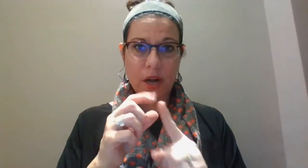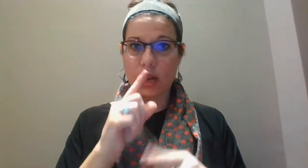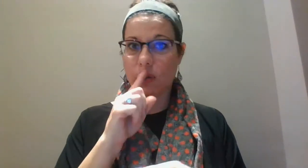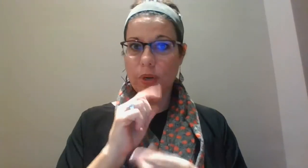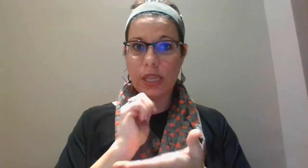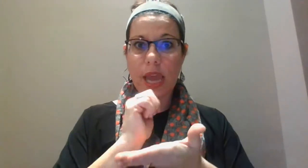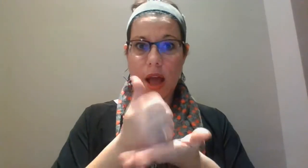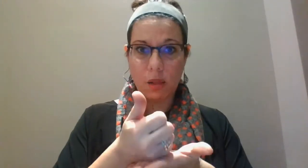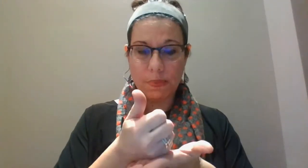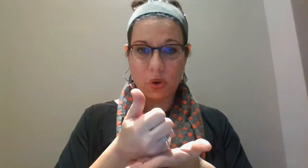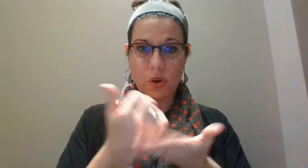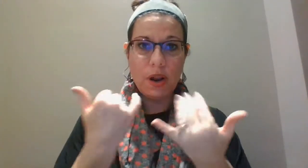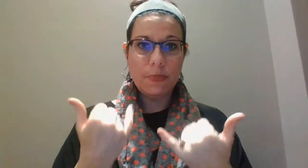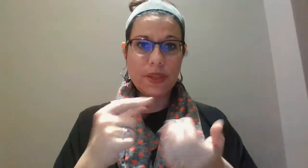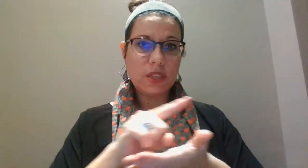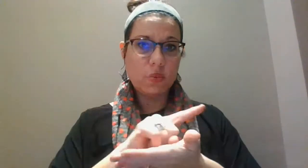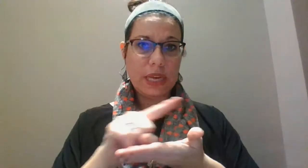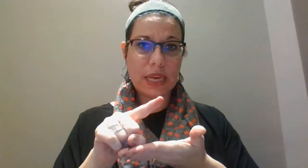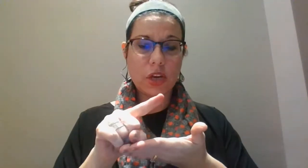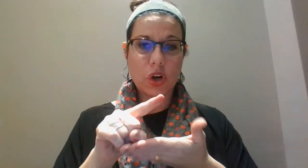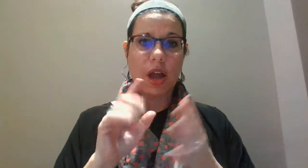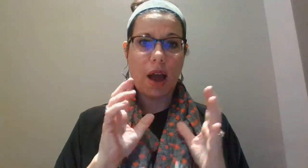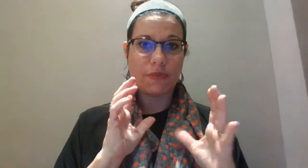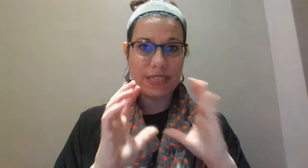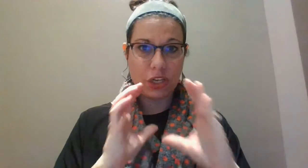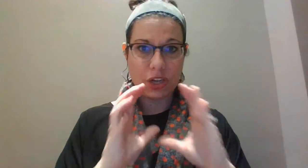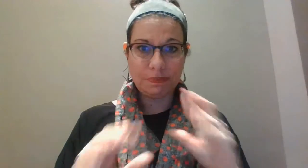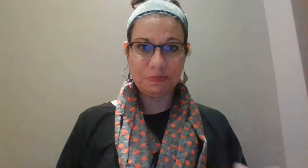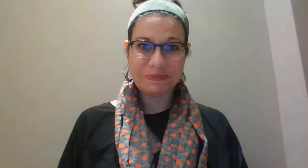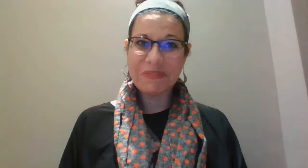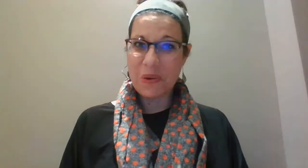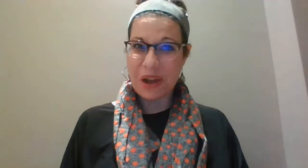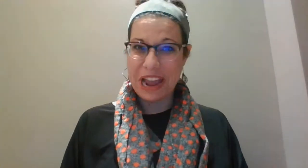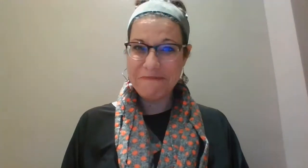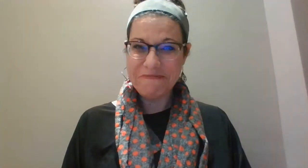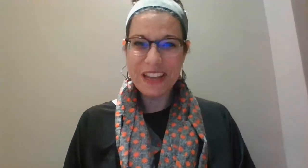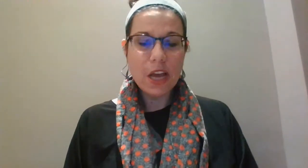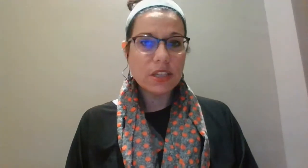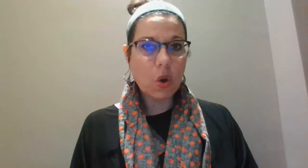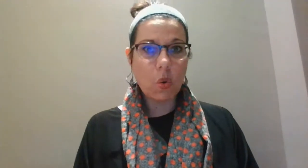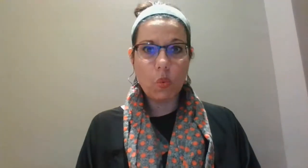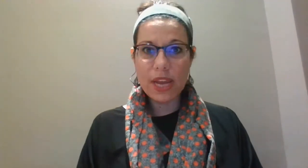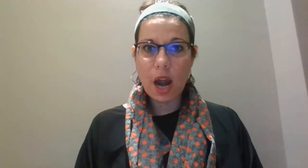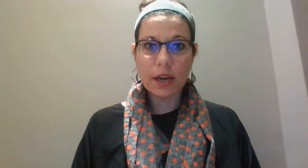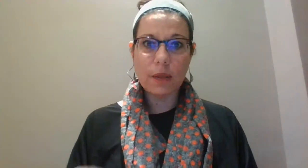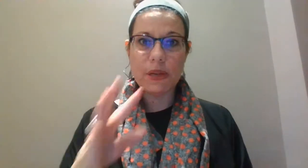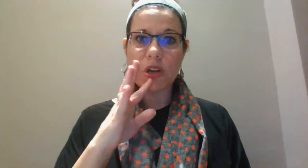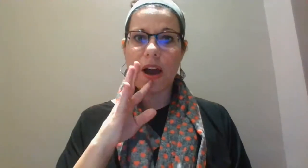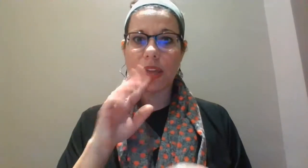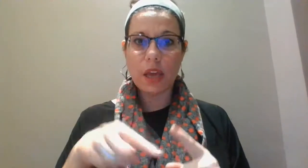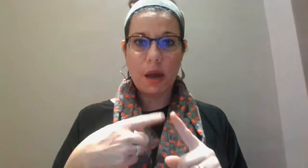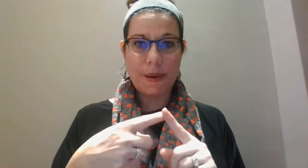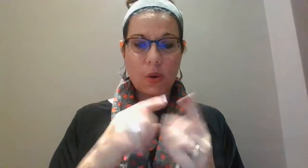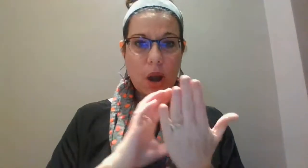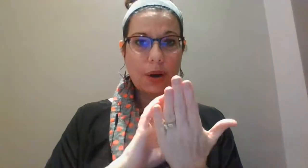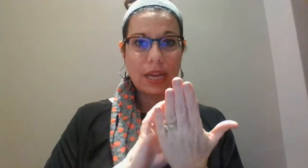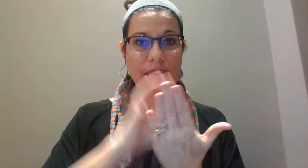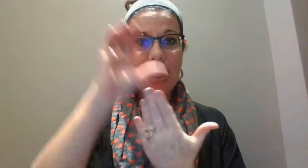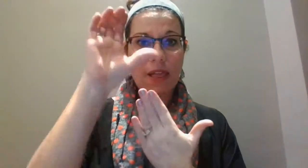going to really help you this week in your conversation. Okay? So we are going to be talking about our